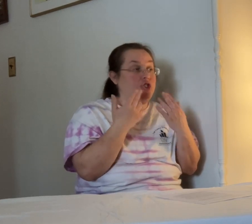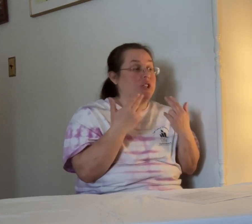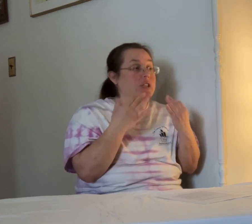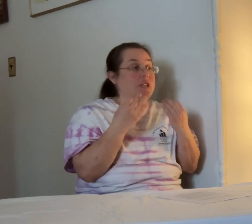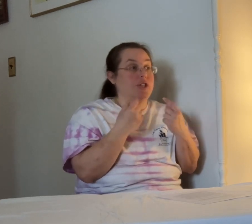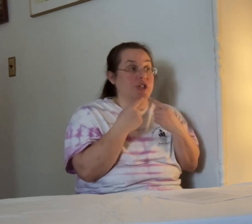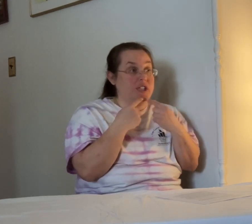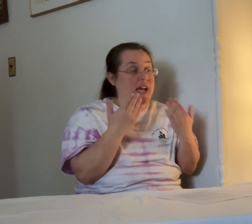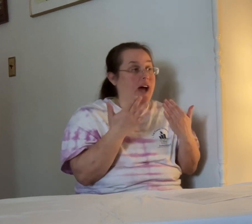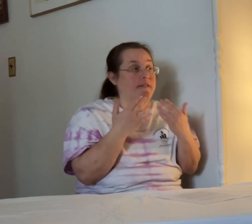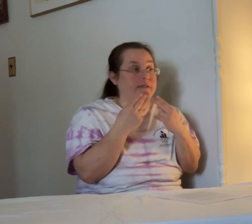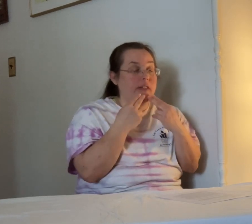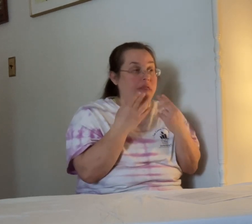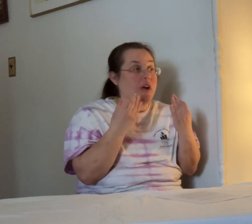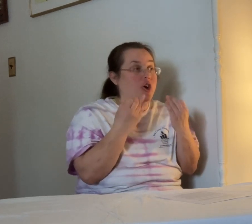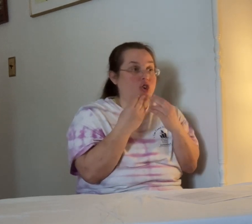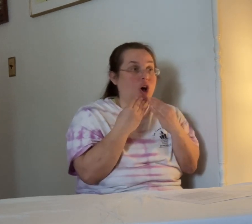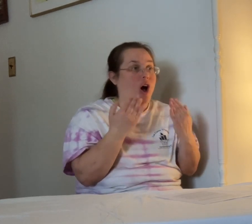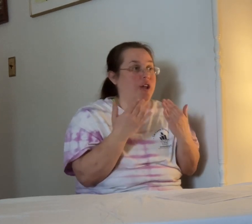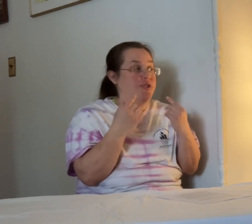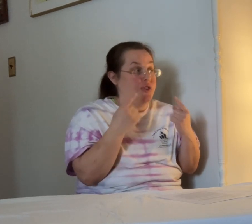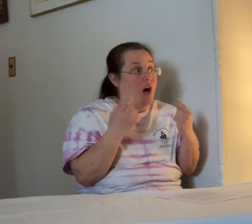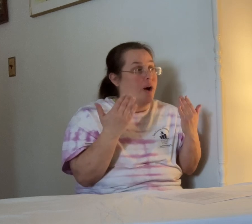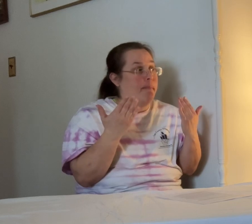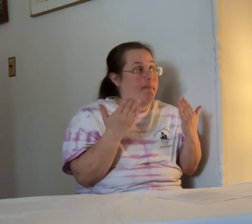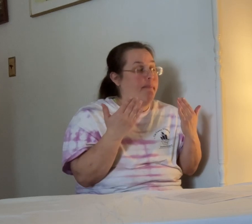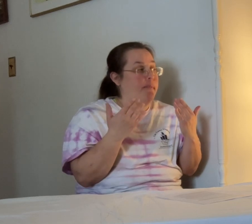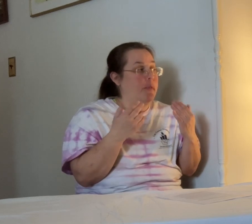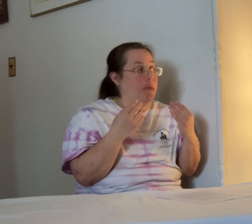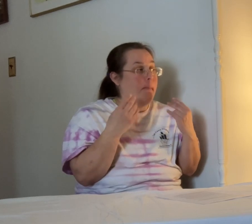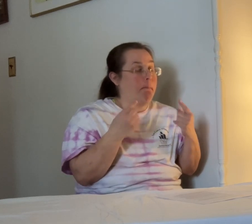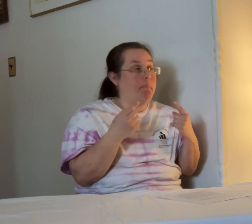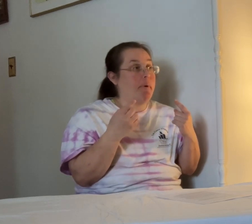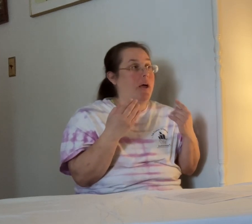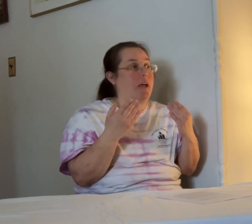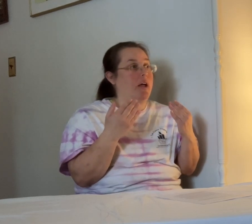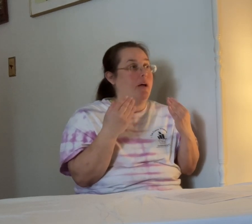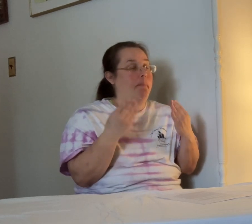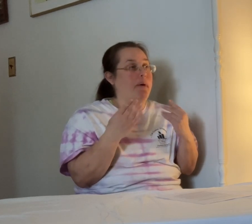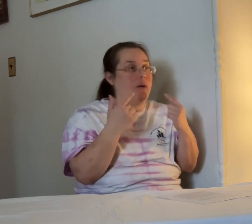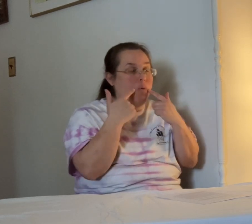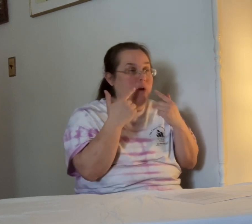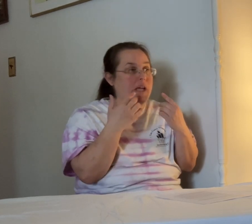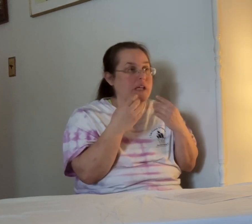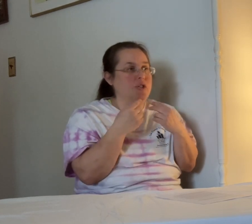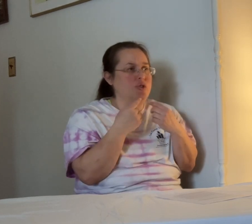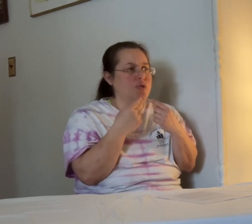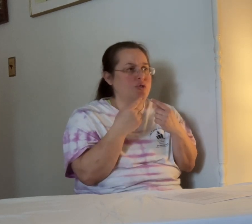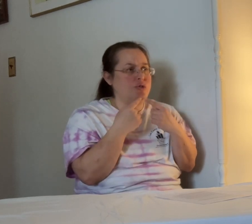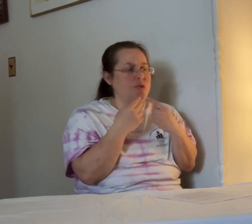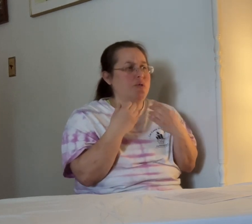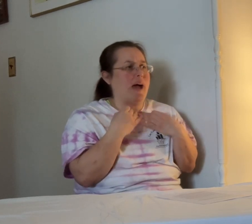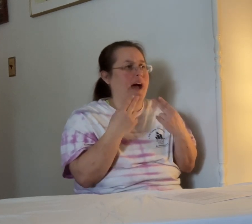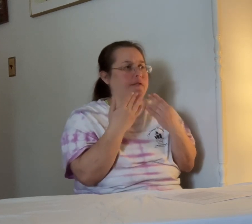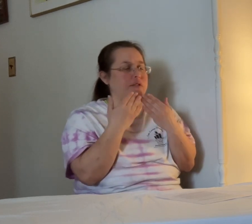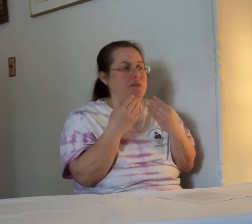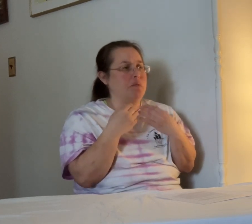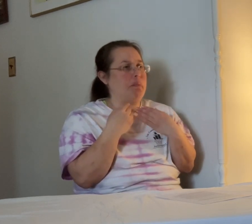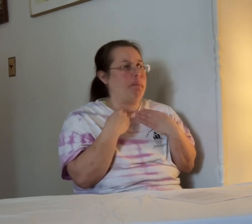just because they're deaf, they're not dumb, but we do have to